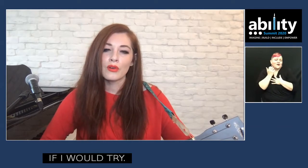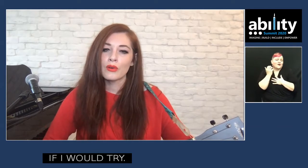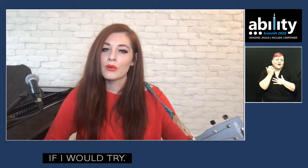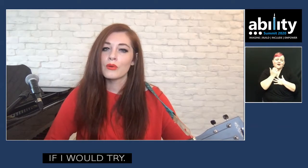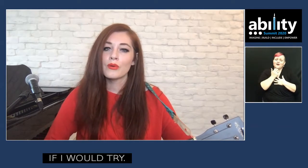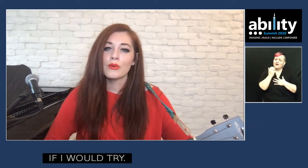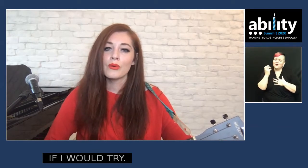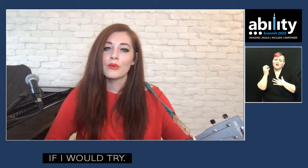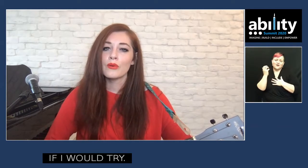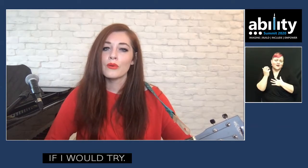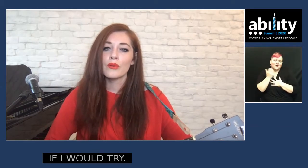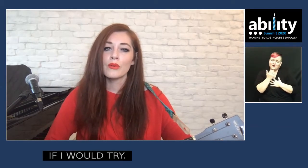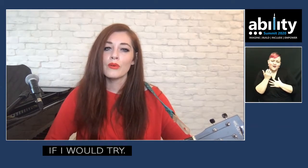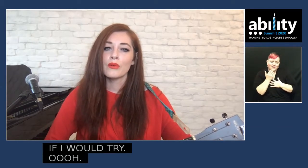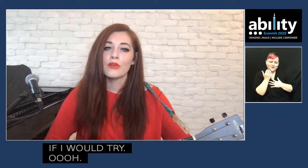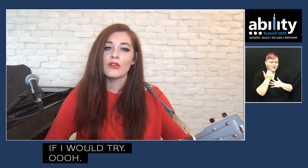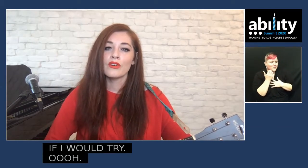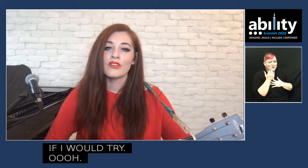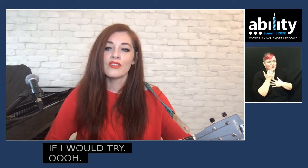Oh.